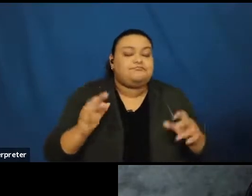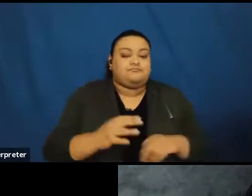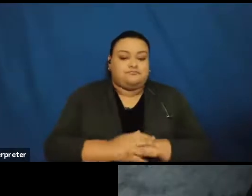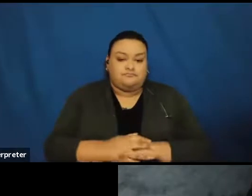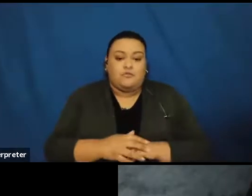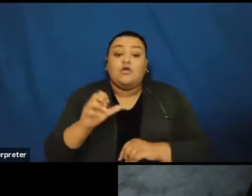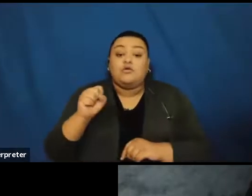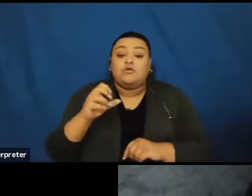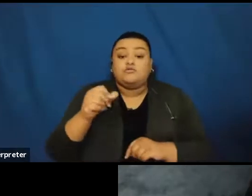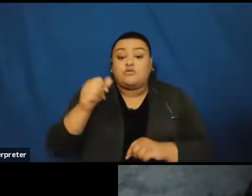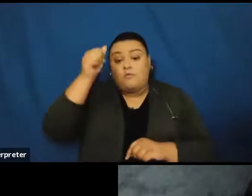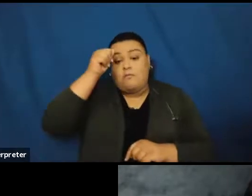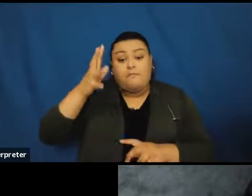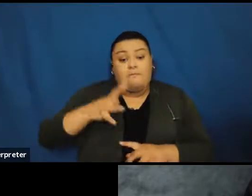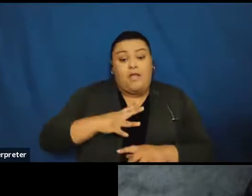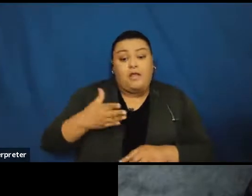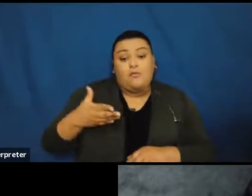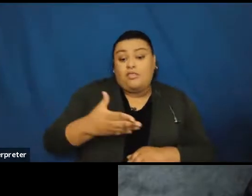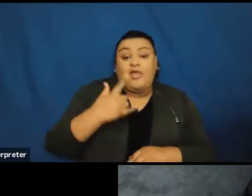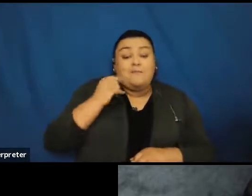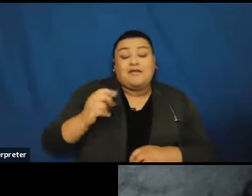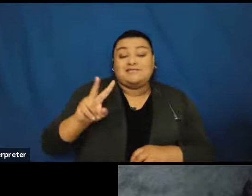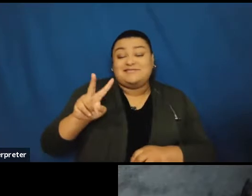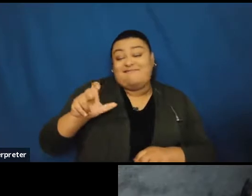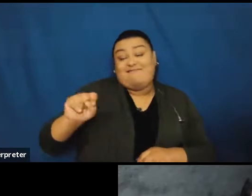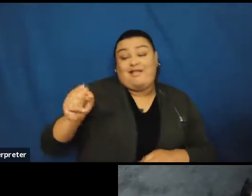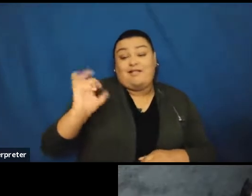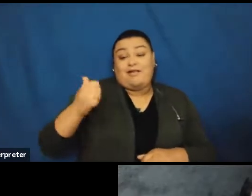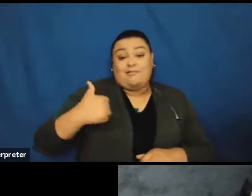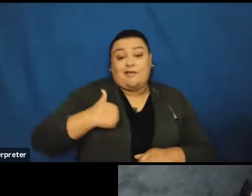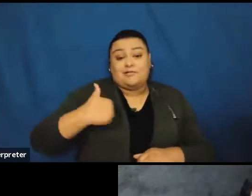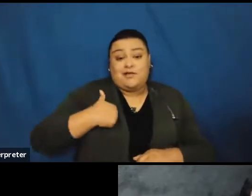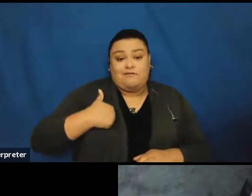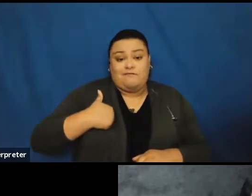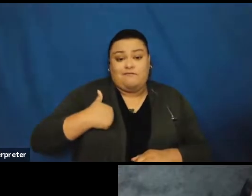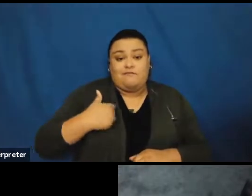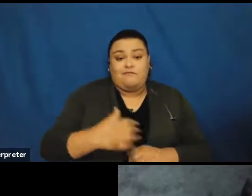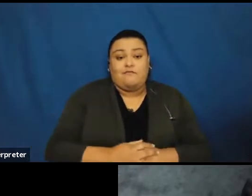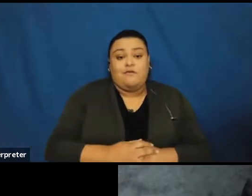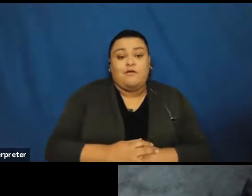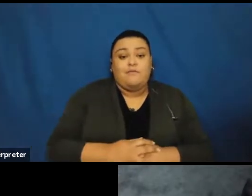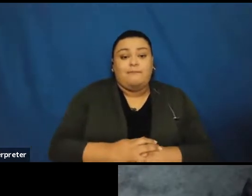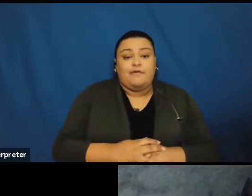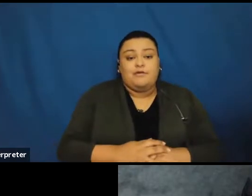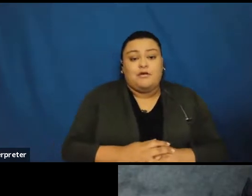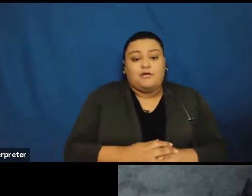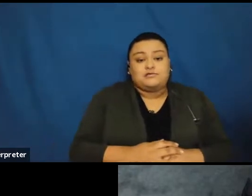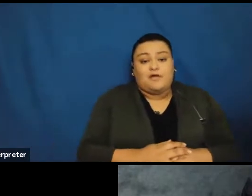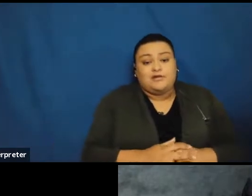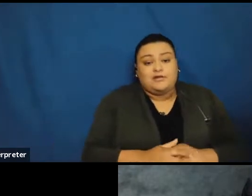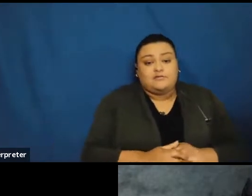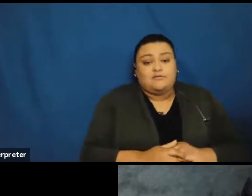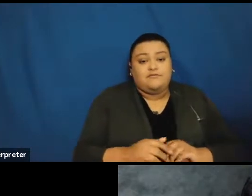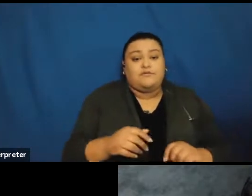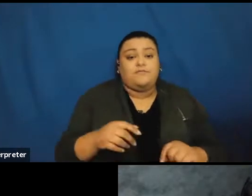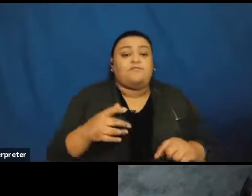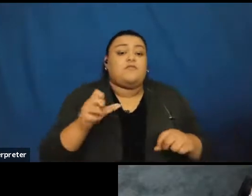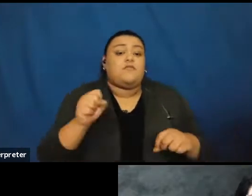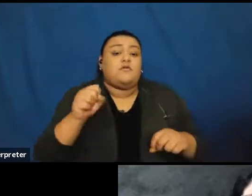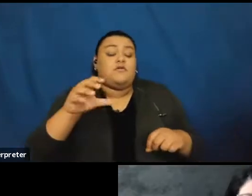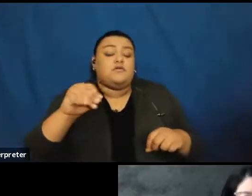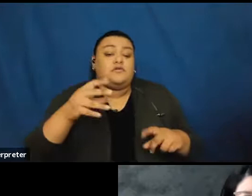men, they were there because they were veterans like me, going to school in the college GI Bill.